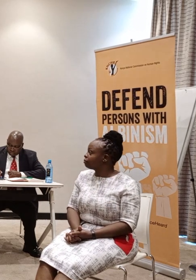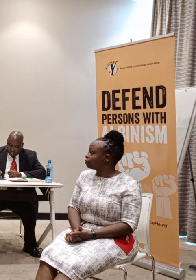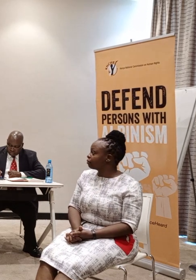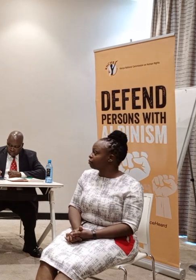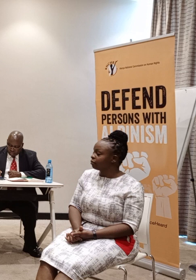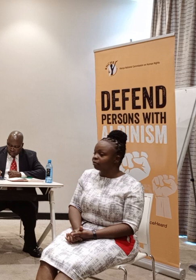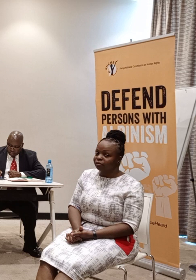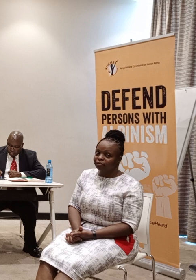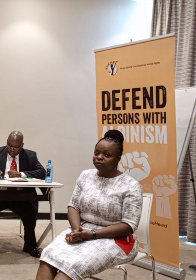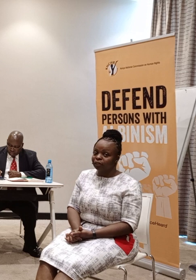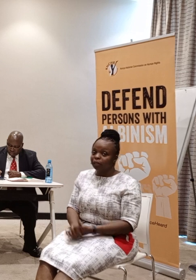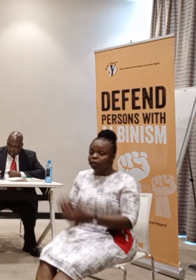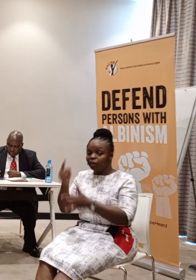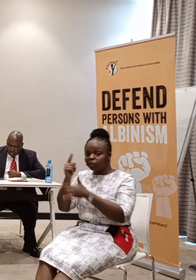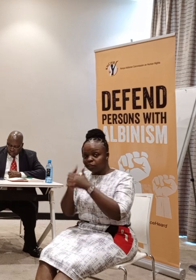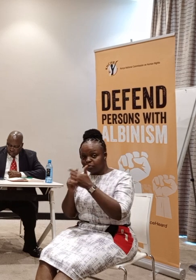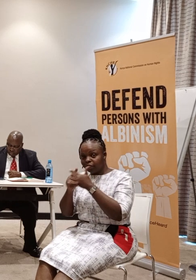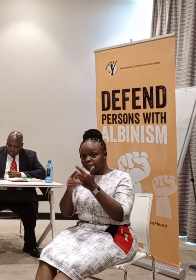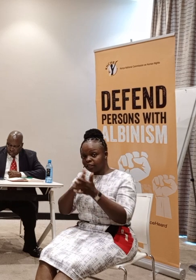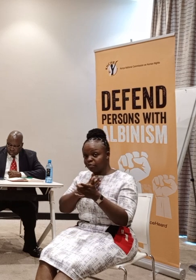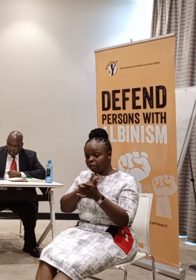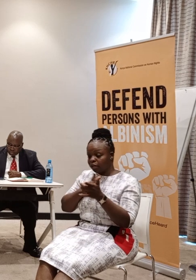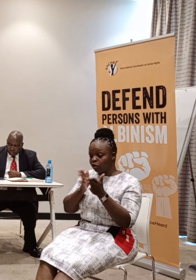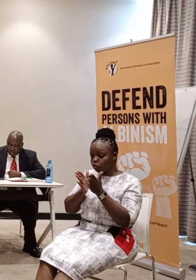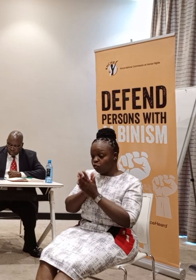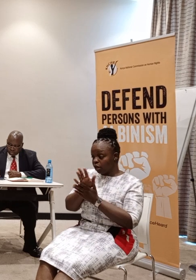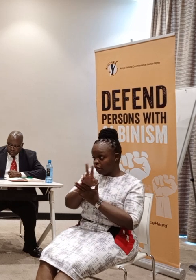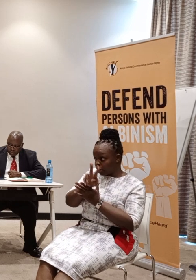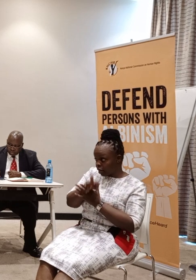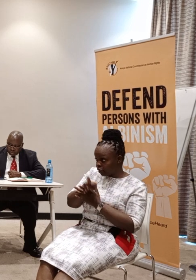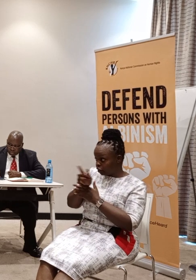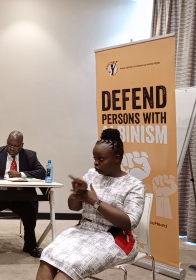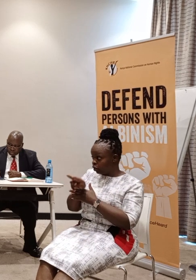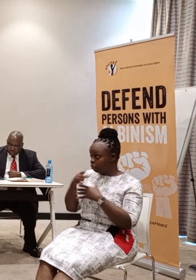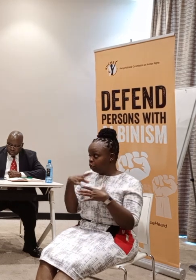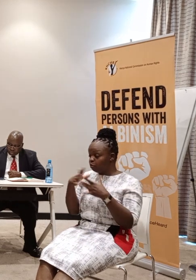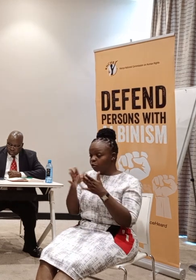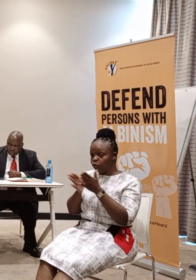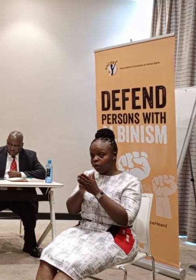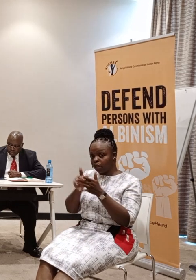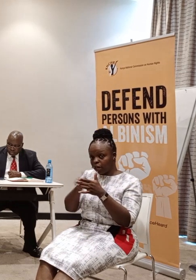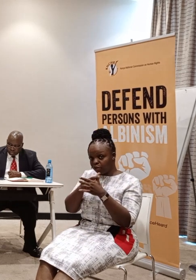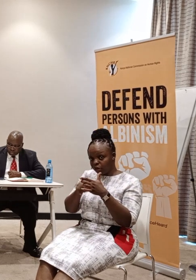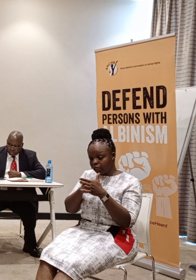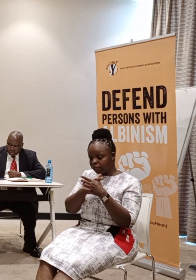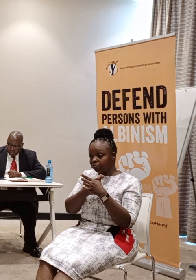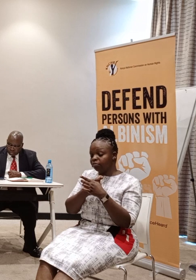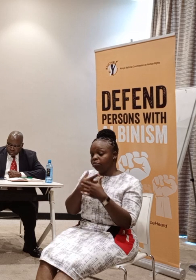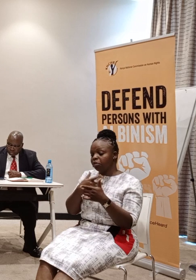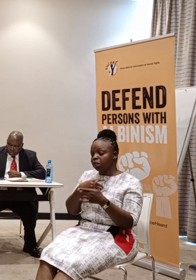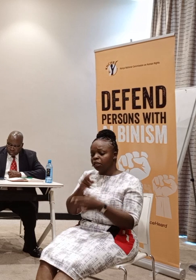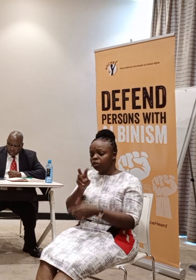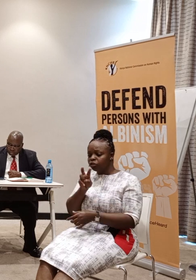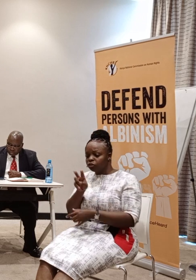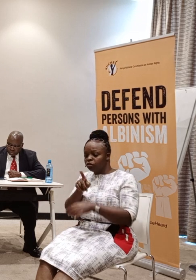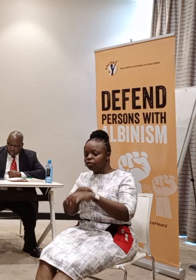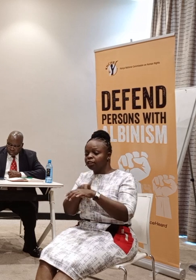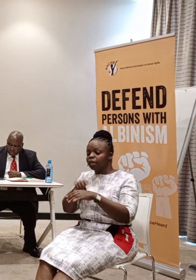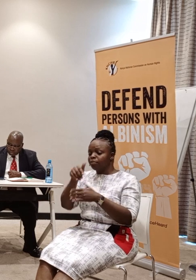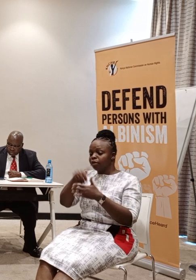so my experience with this attitude towards a person with albinism, I got to see it during